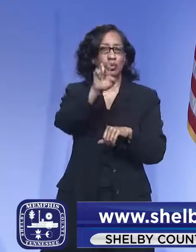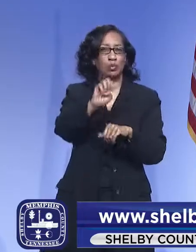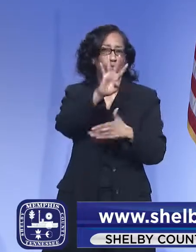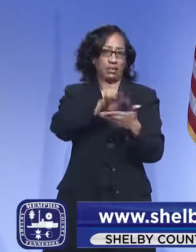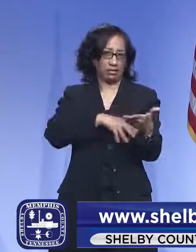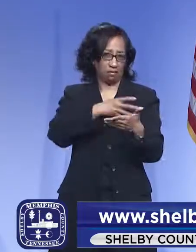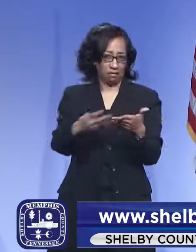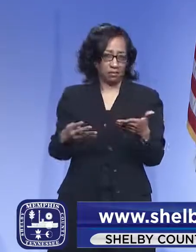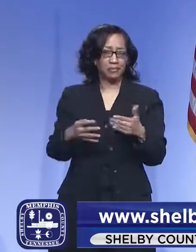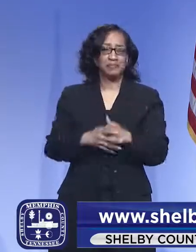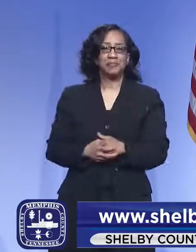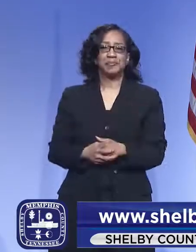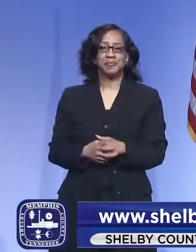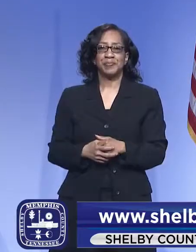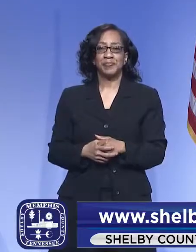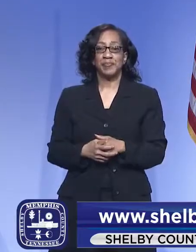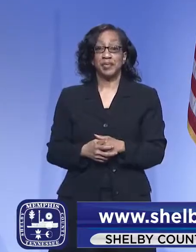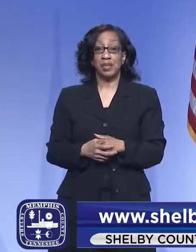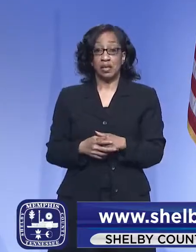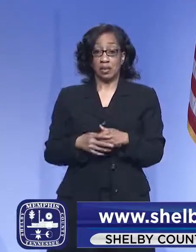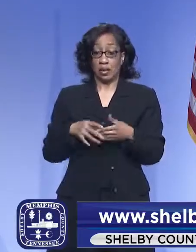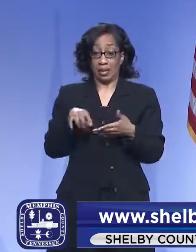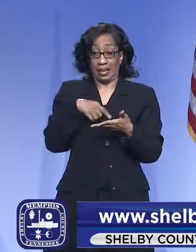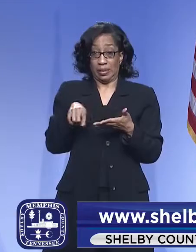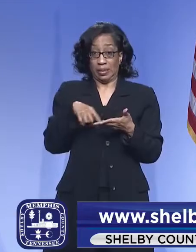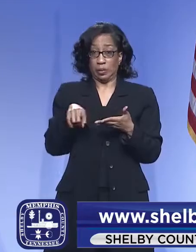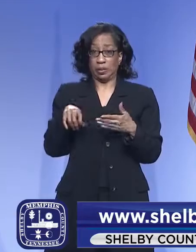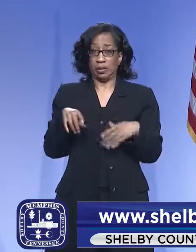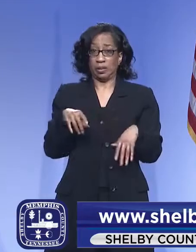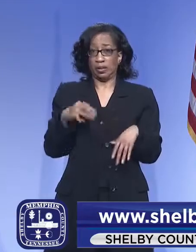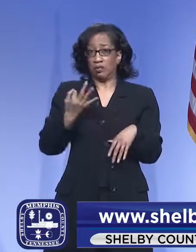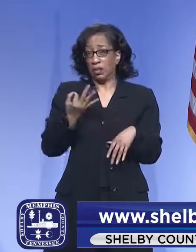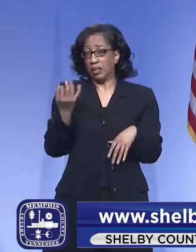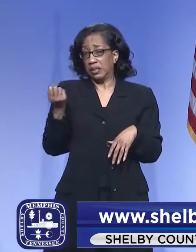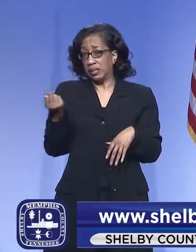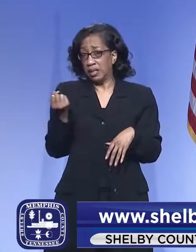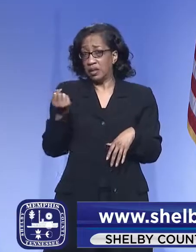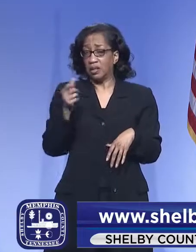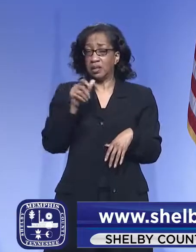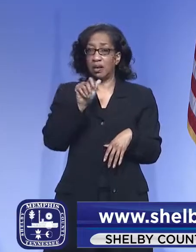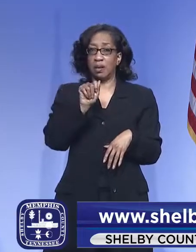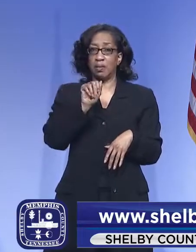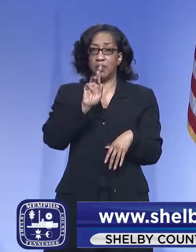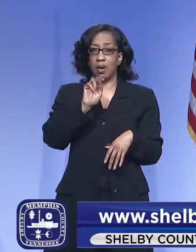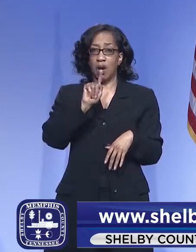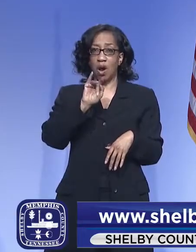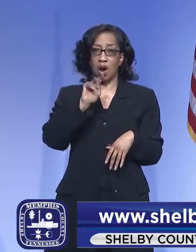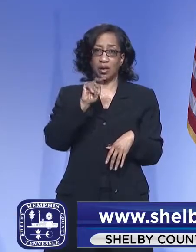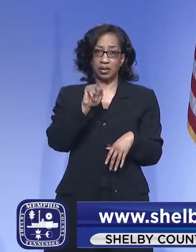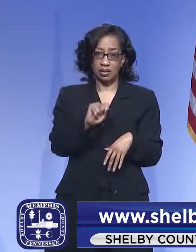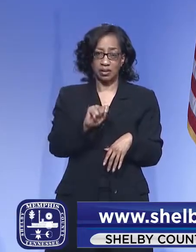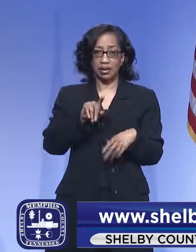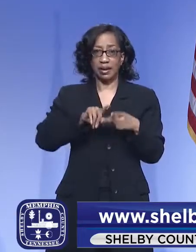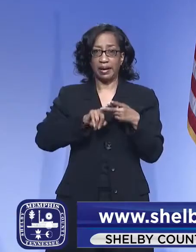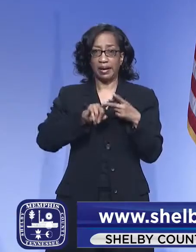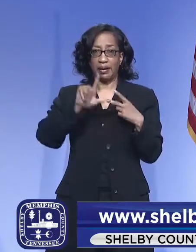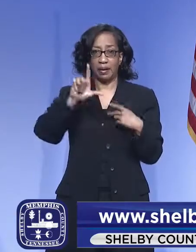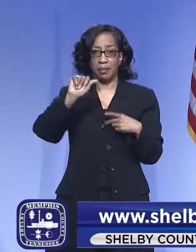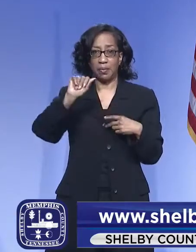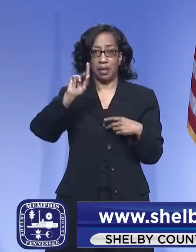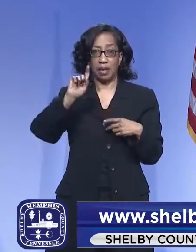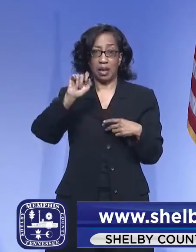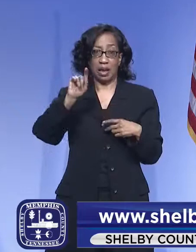from. The balance of this week, we will be vaccinating the Arlington and Lakeland school districts. This weekend, we'll have